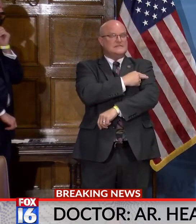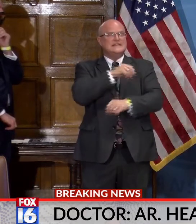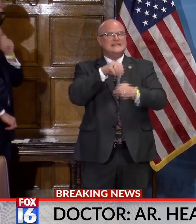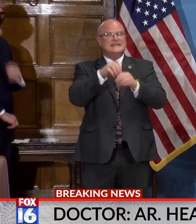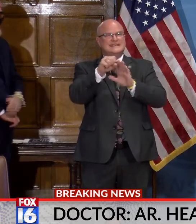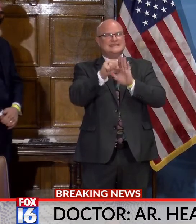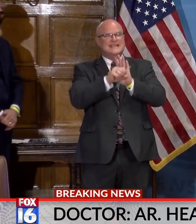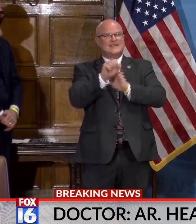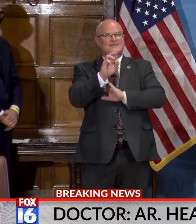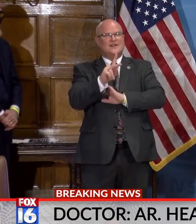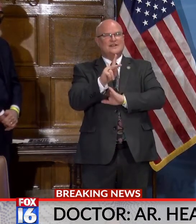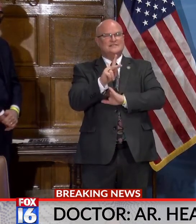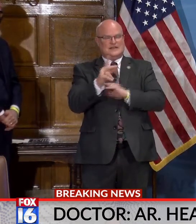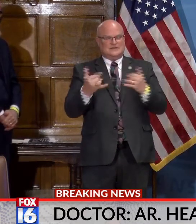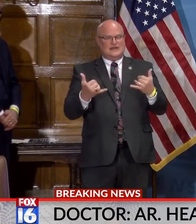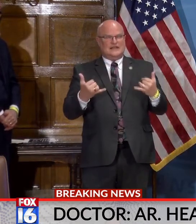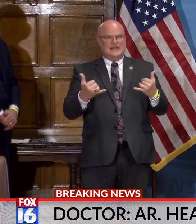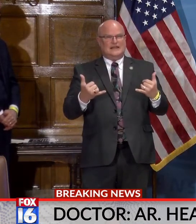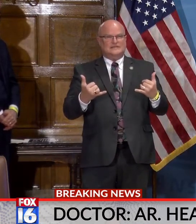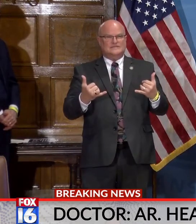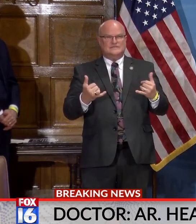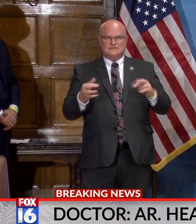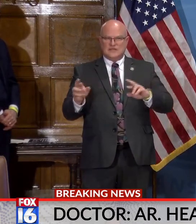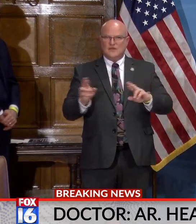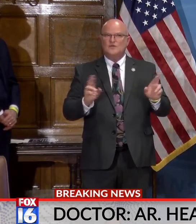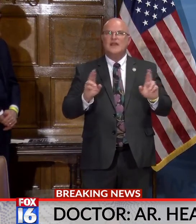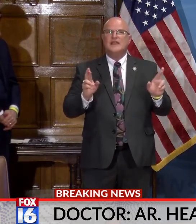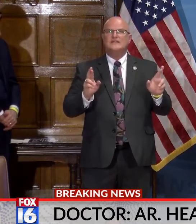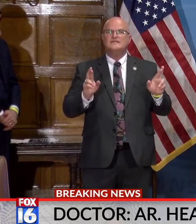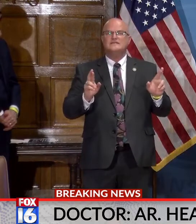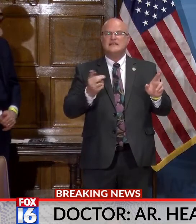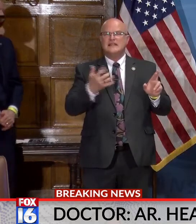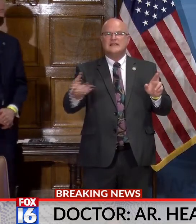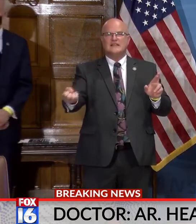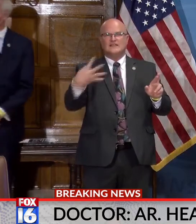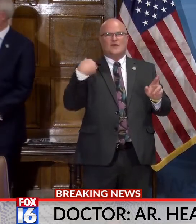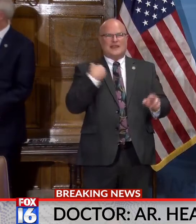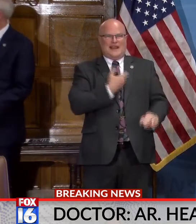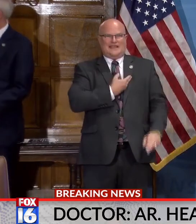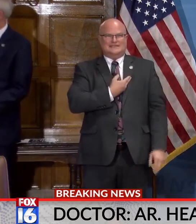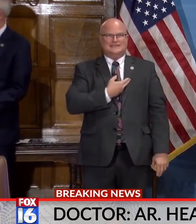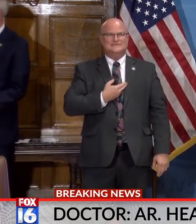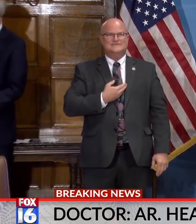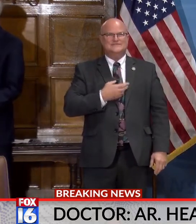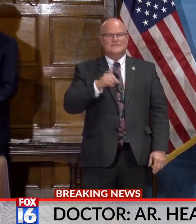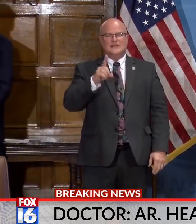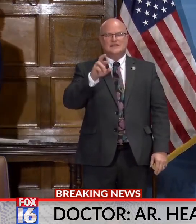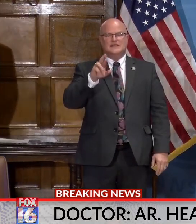Arkansas for the present moment stand ready for anything that gets thrown at us.